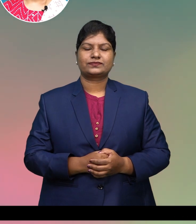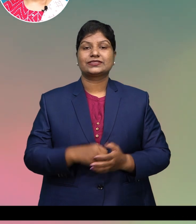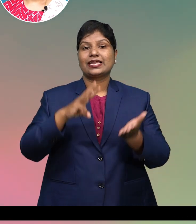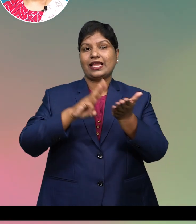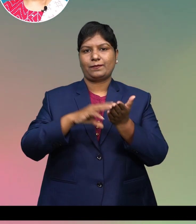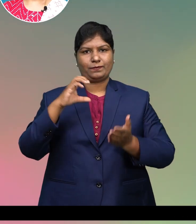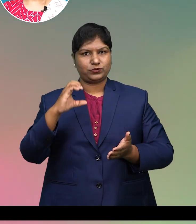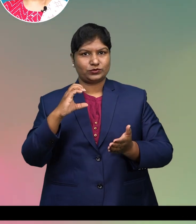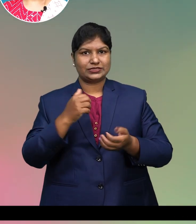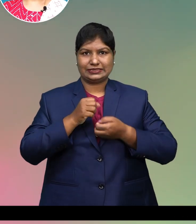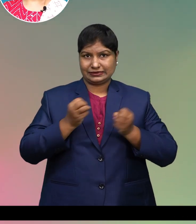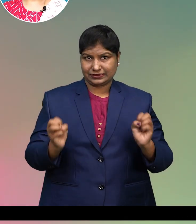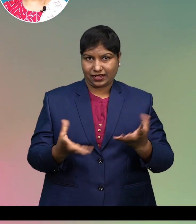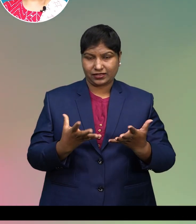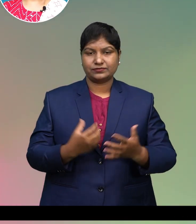menstruate,